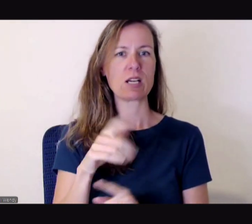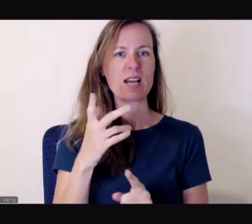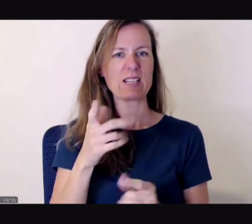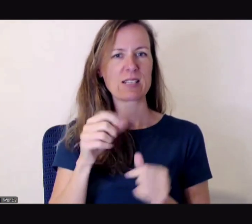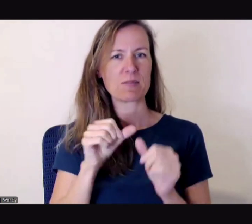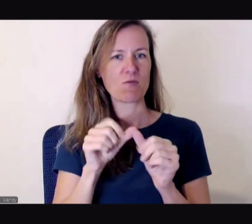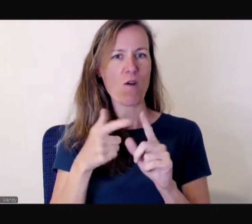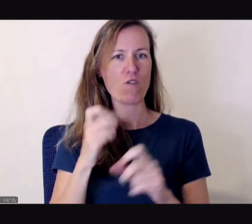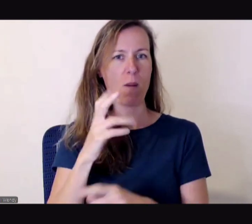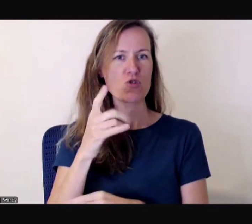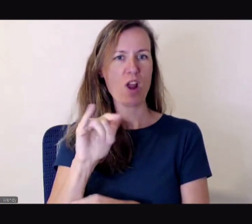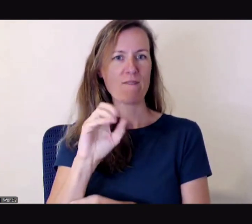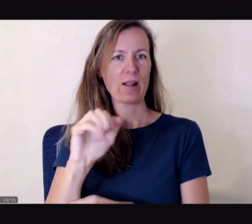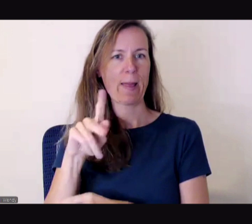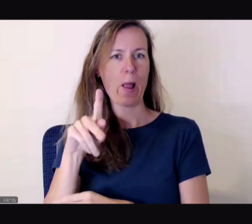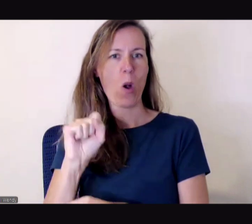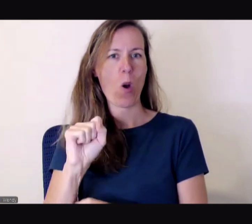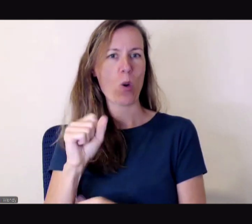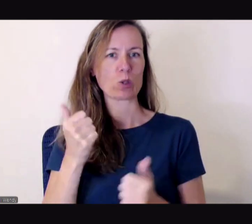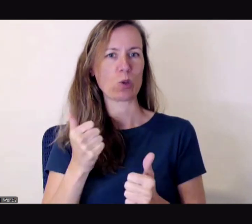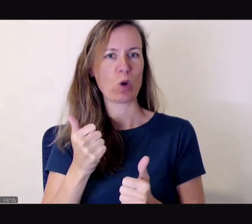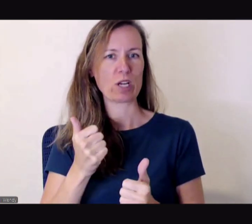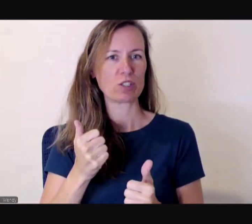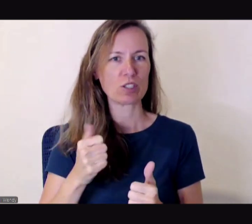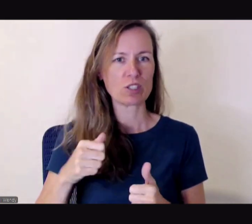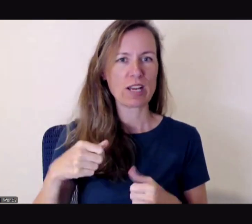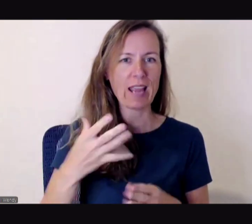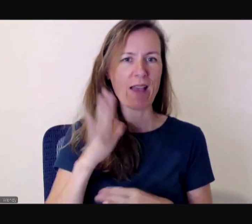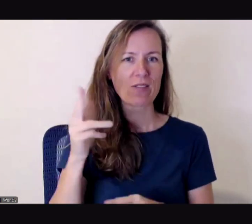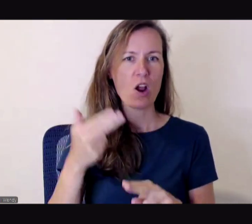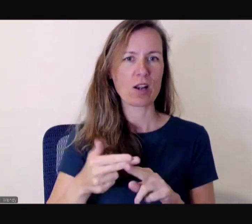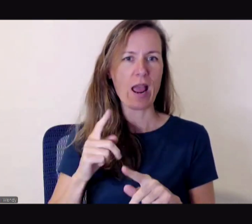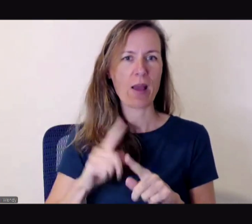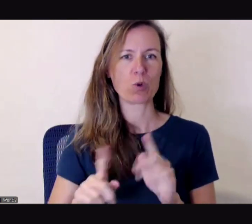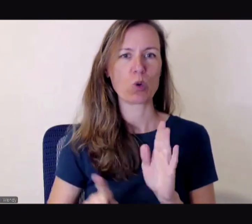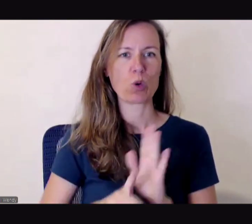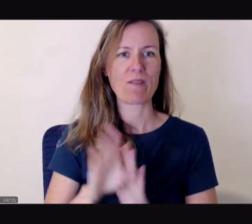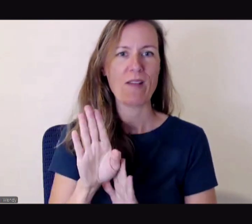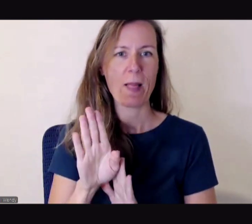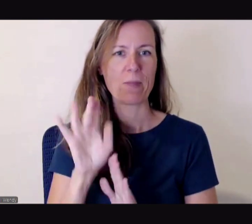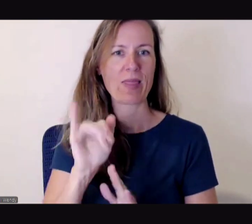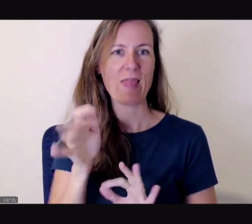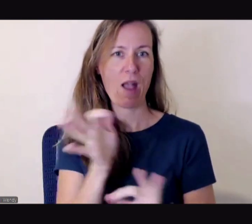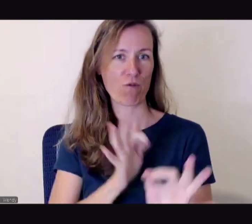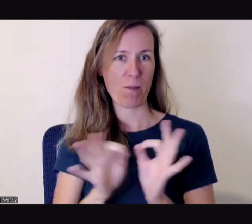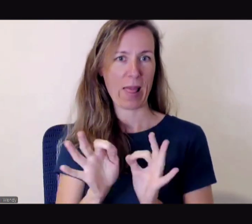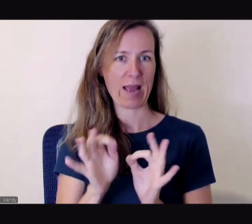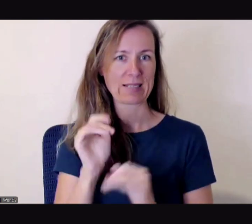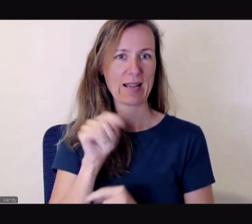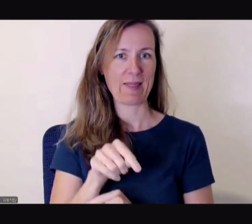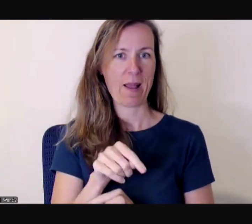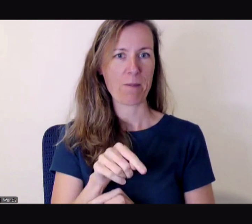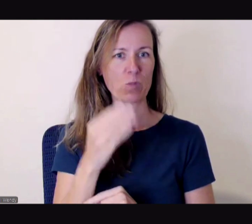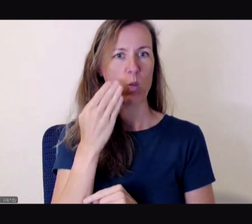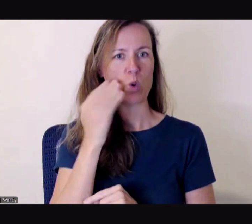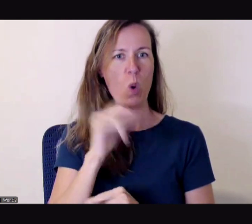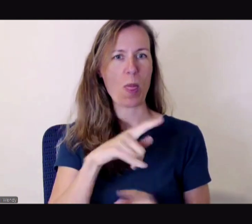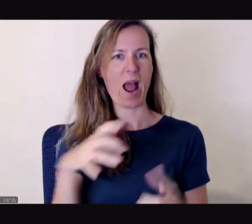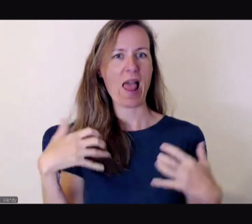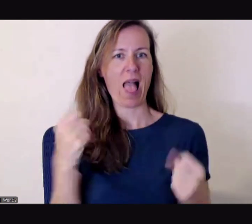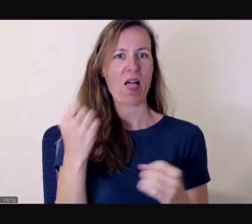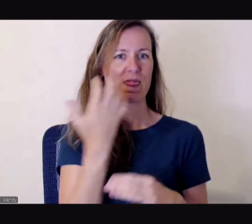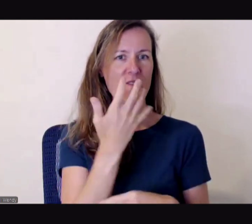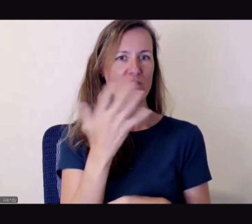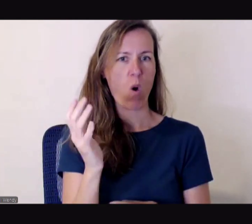management system, and that's only one of its many benefits. Over the years, 14 species of invasive vines